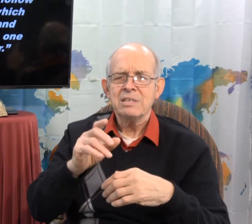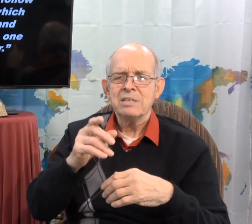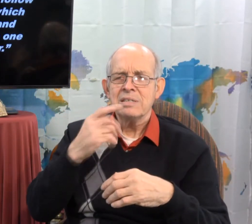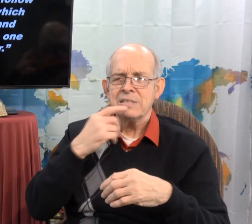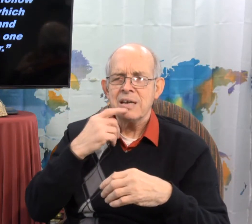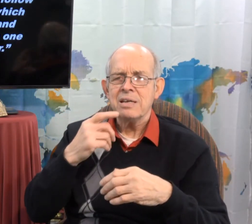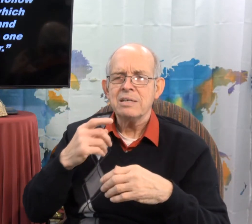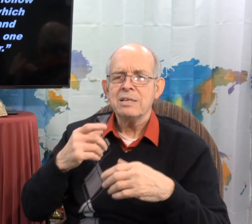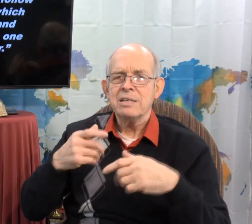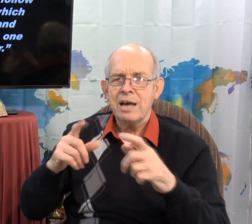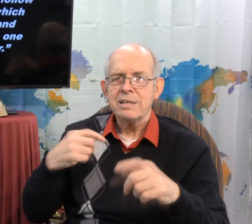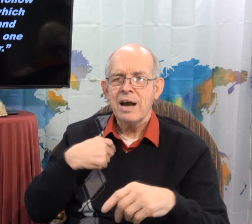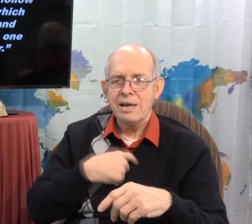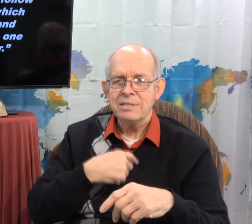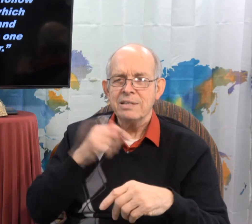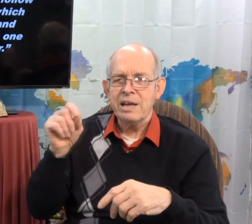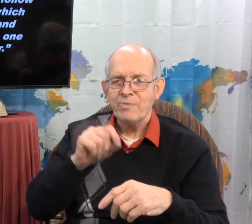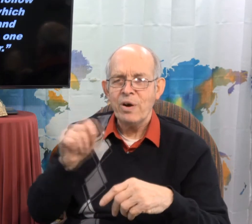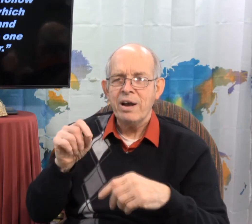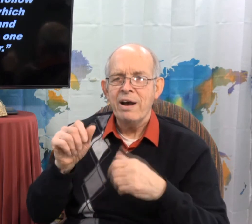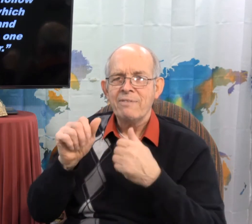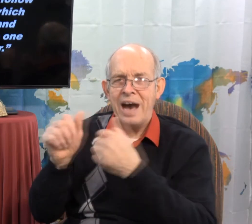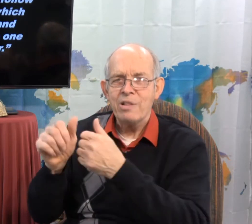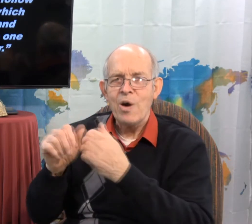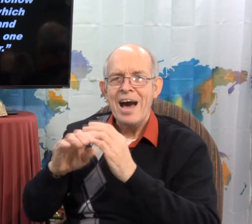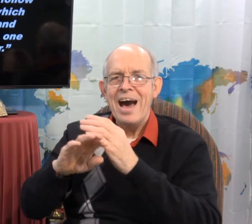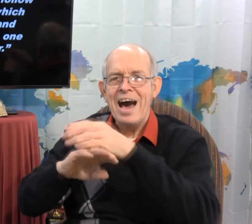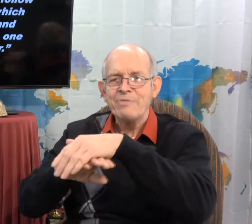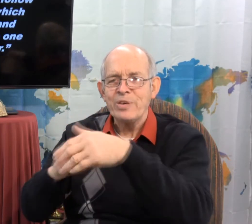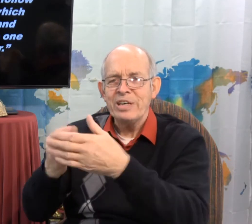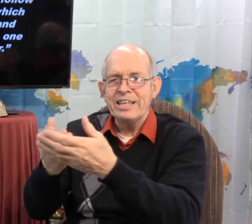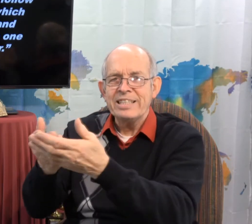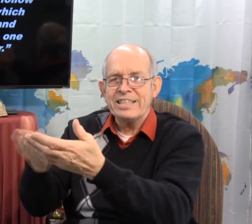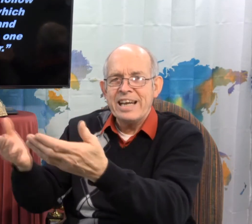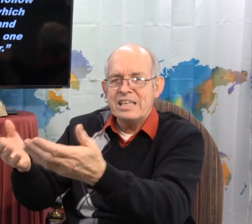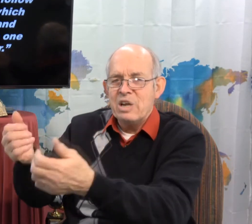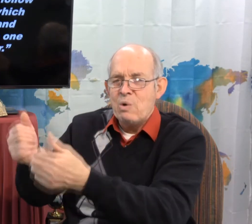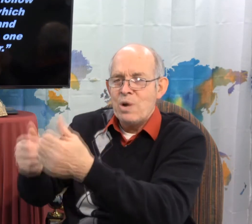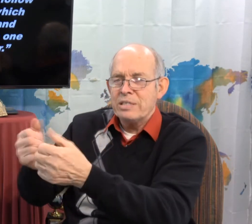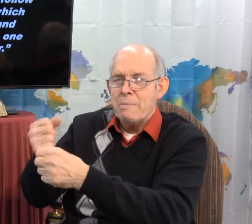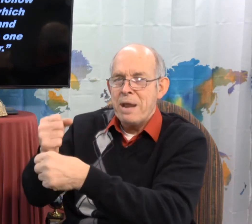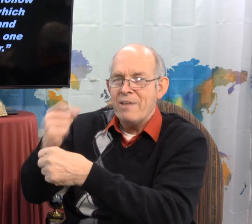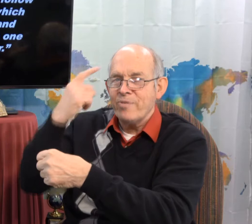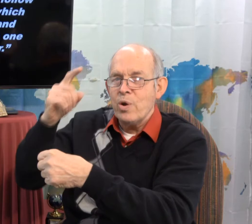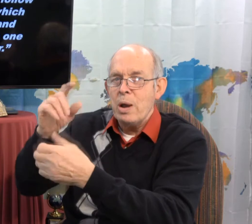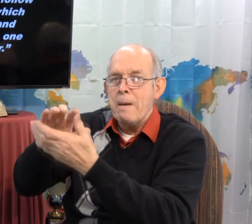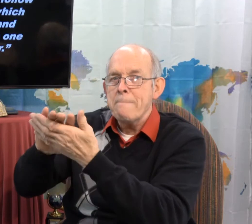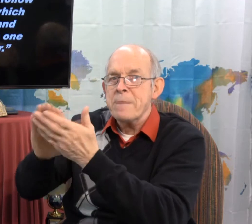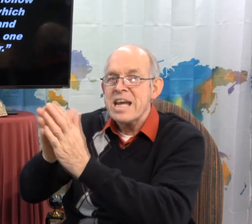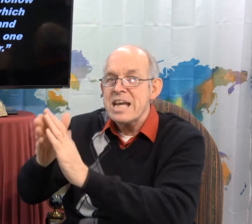You see, not us, they were not after the day which made the